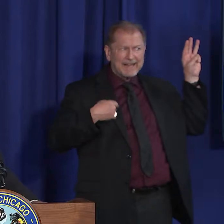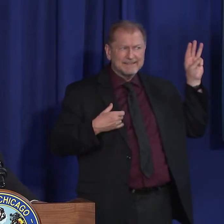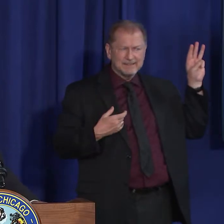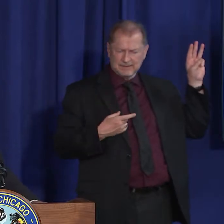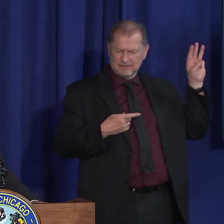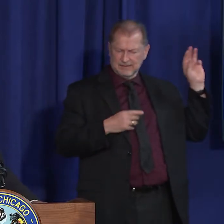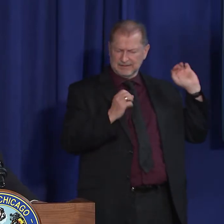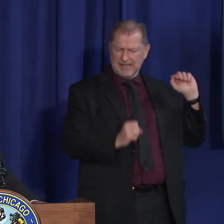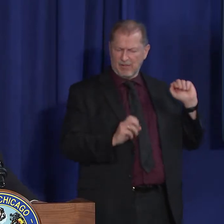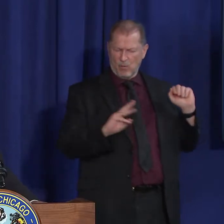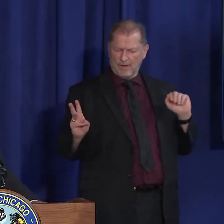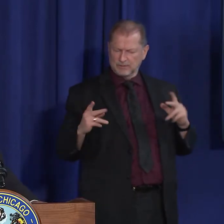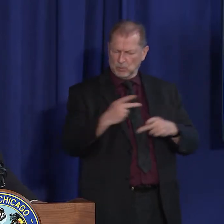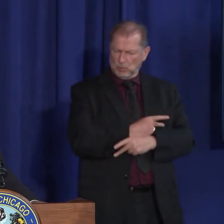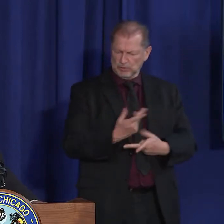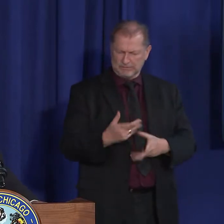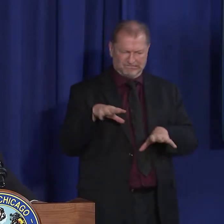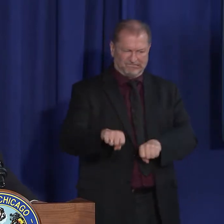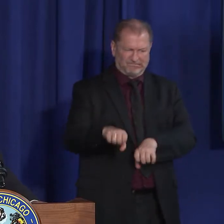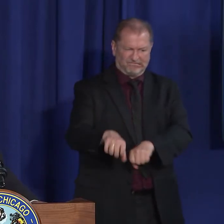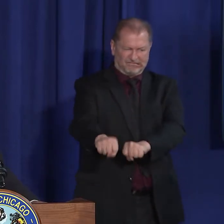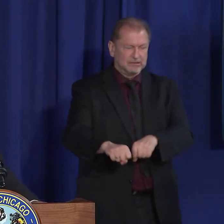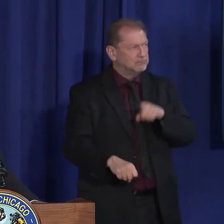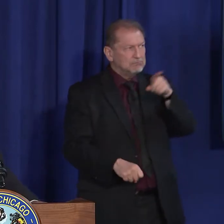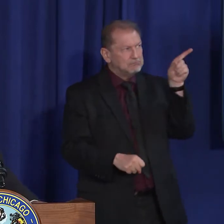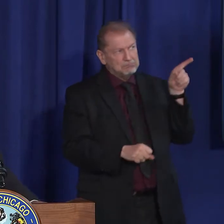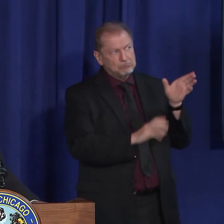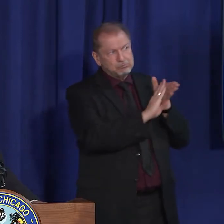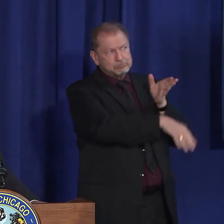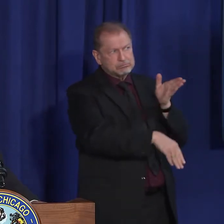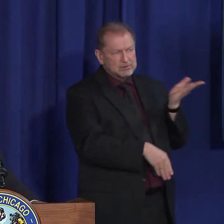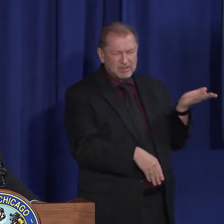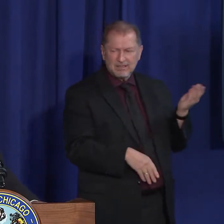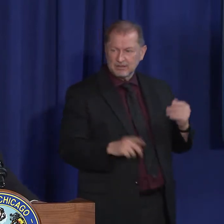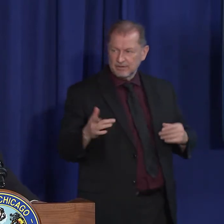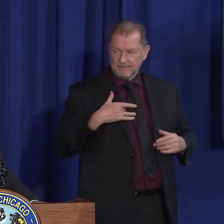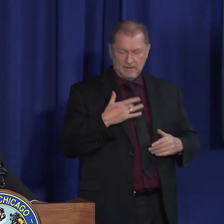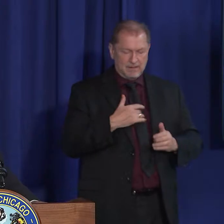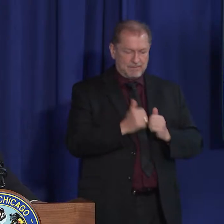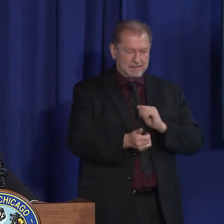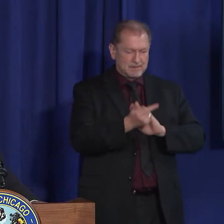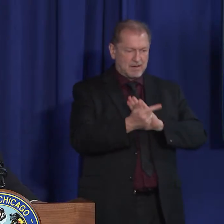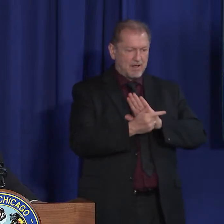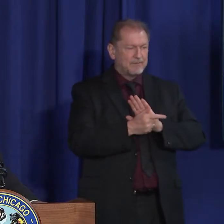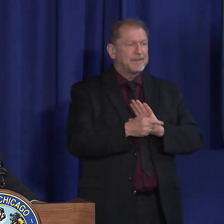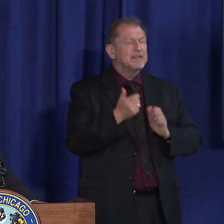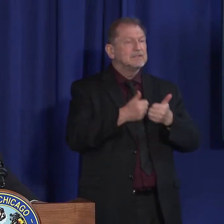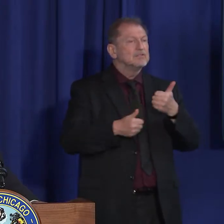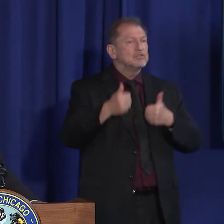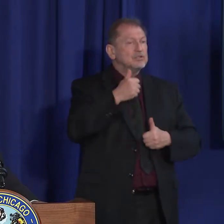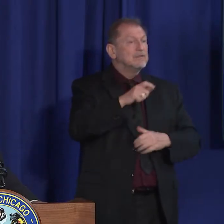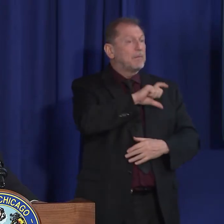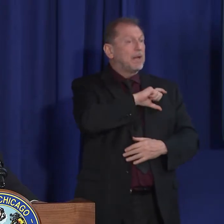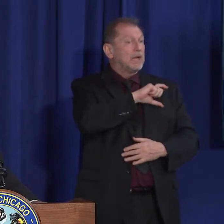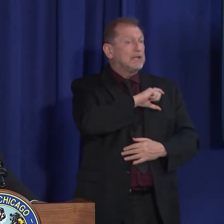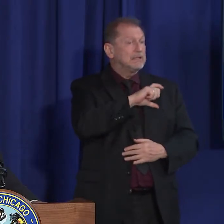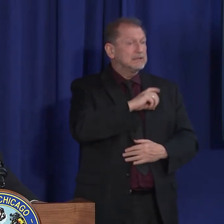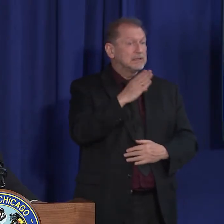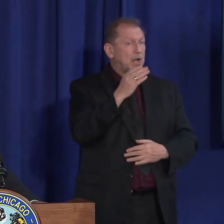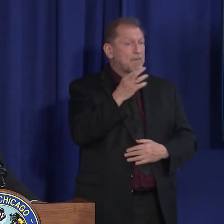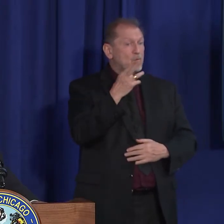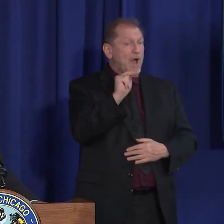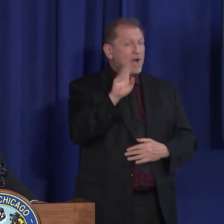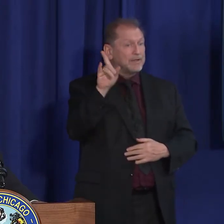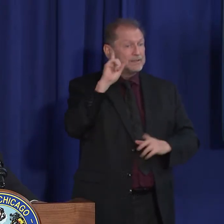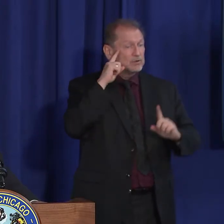to that, and are you concerned that the passage of this ordinance will make it impossible for Chief David Brown to achieve what he said was his